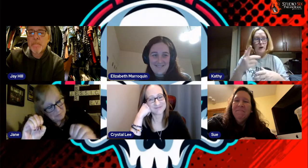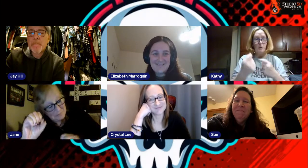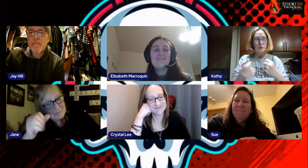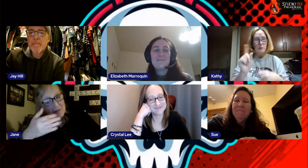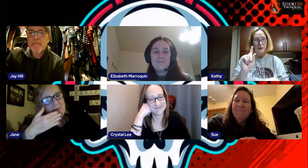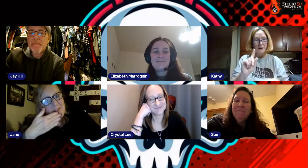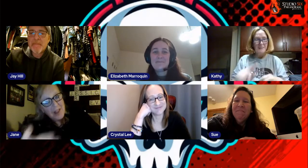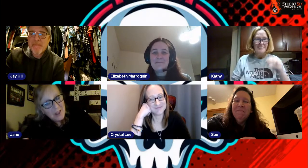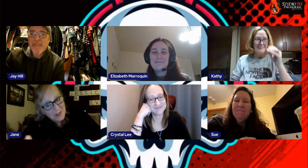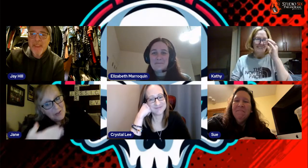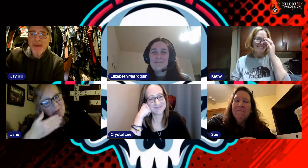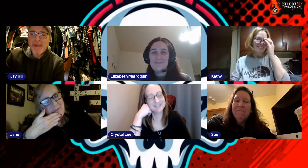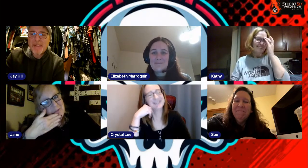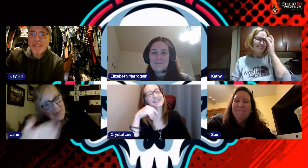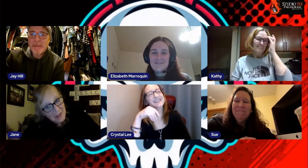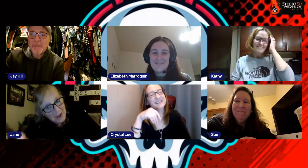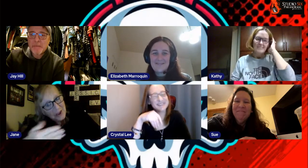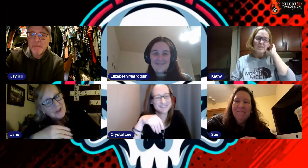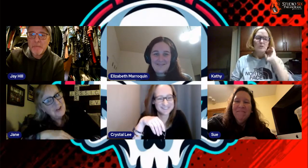anywhere or go anywhere.